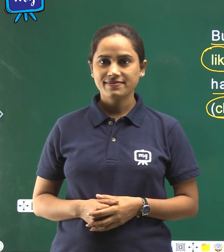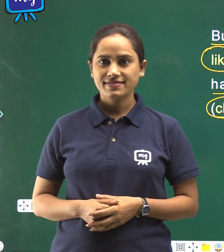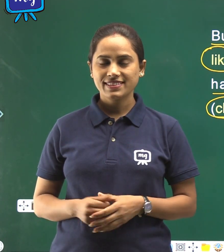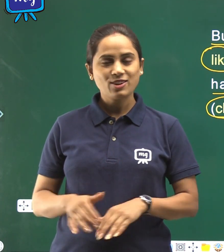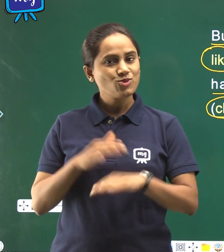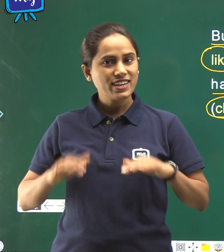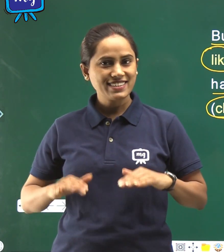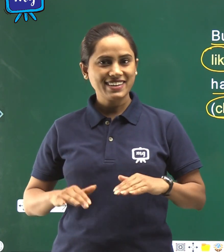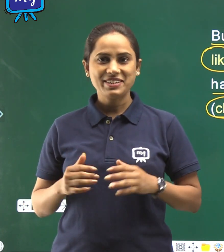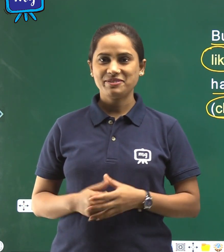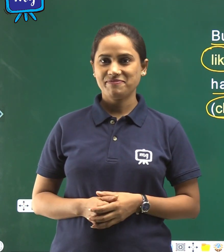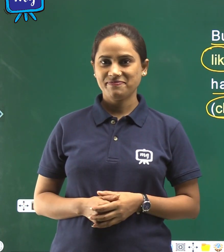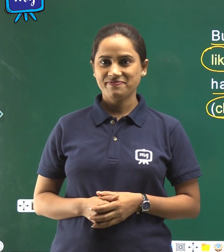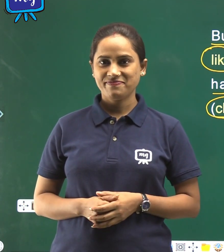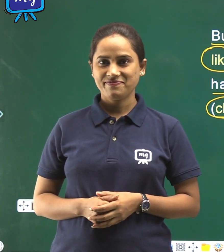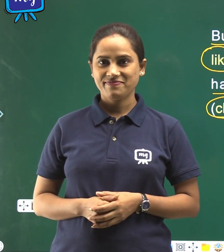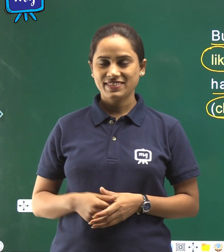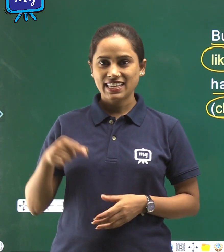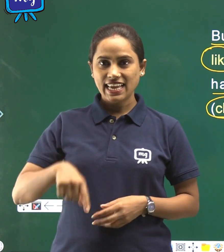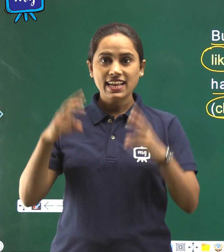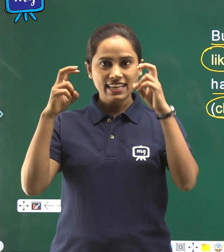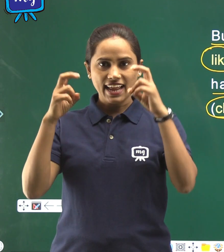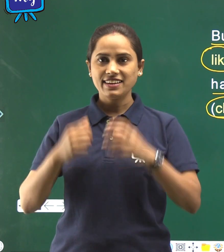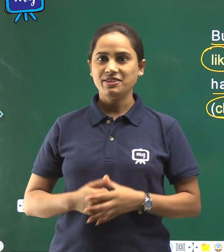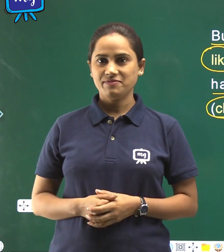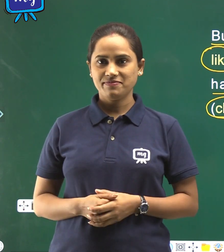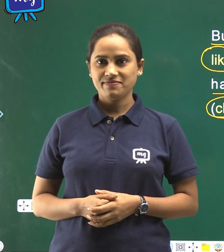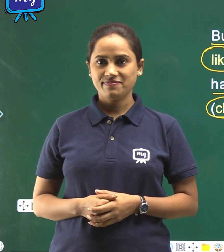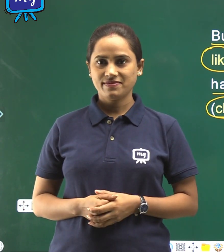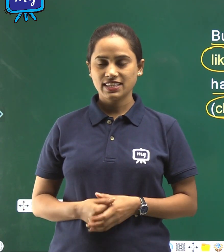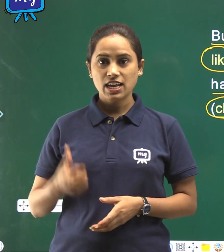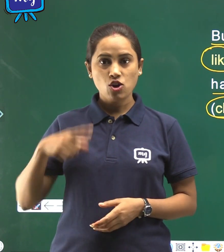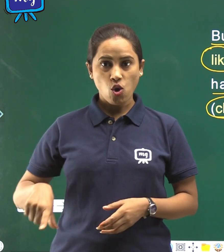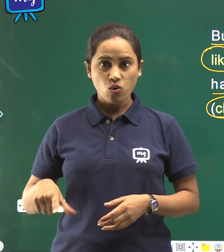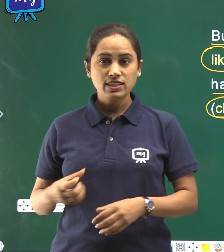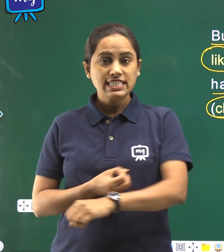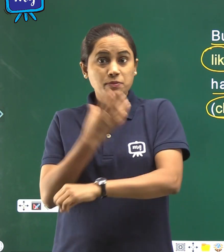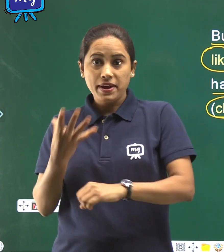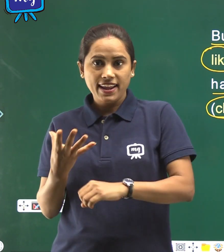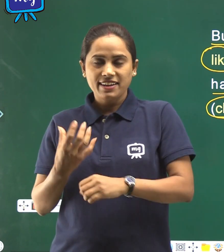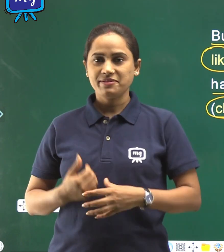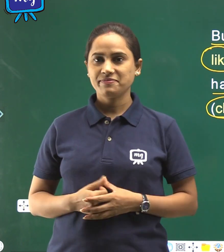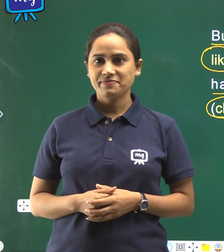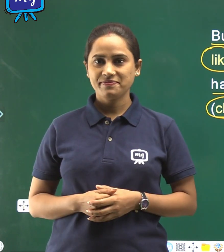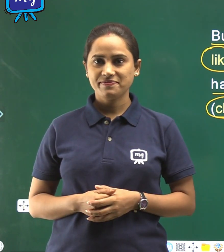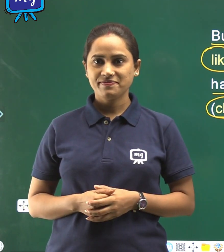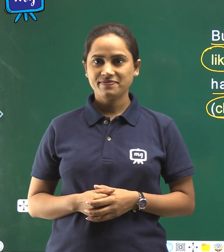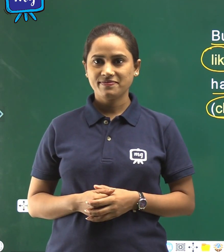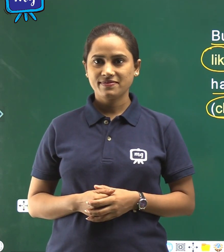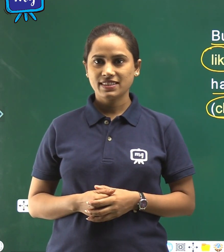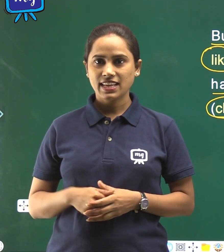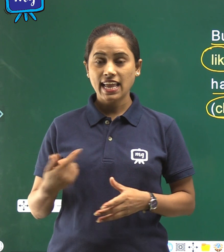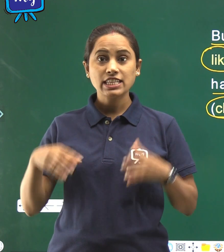So dear children, here the title Lost Spring is